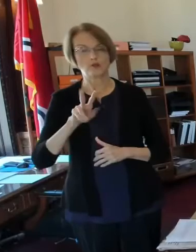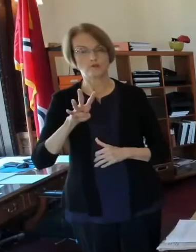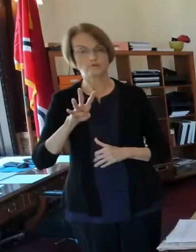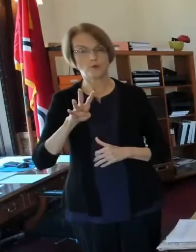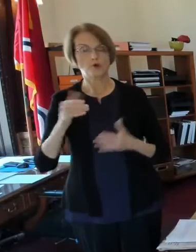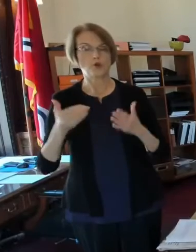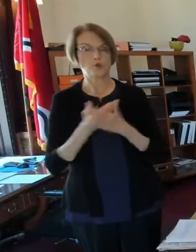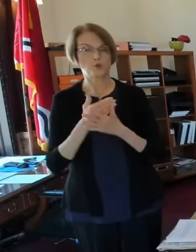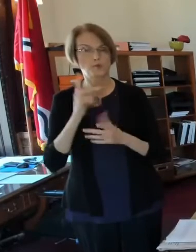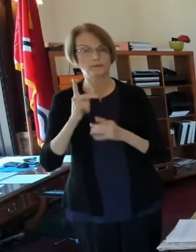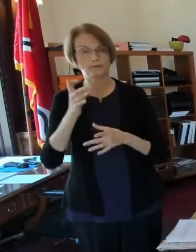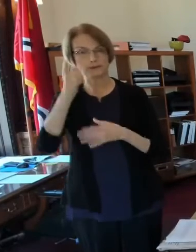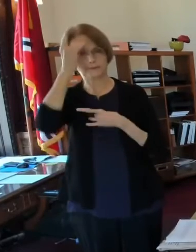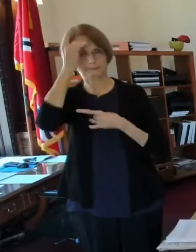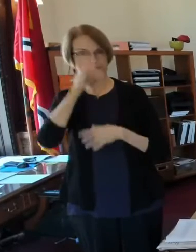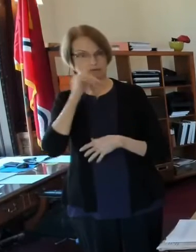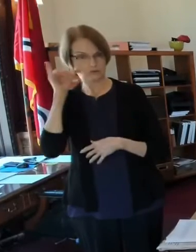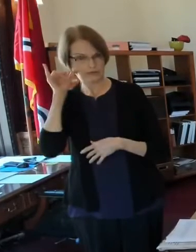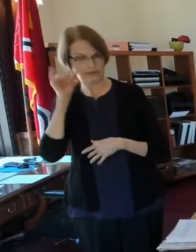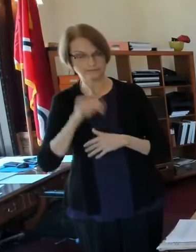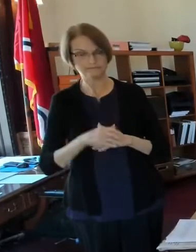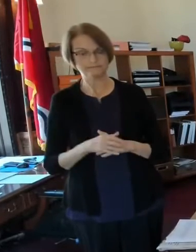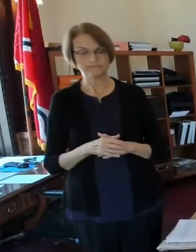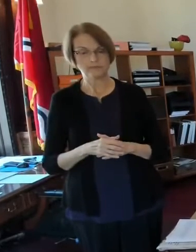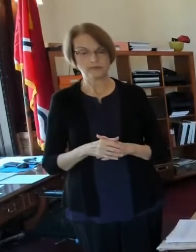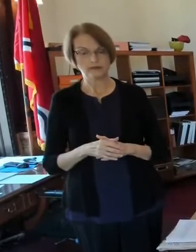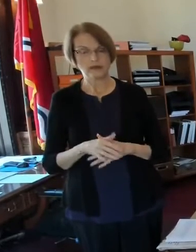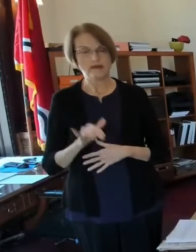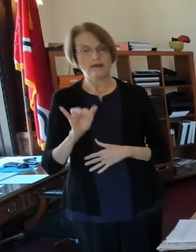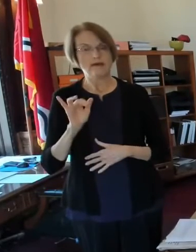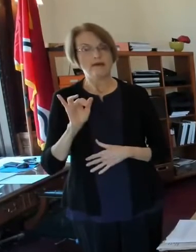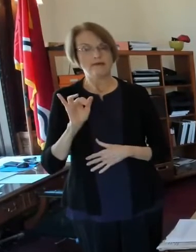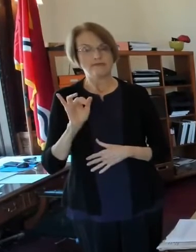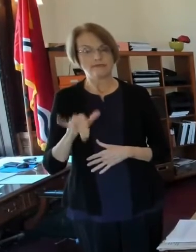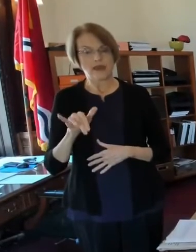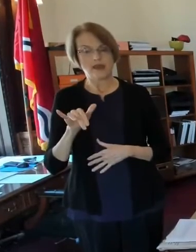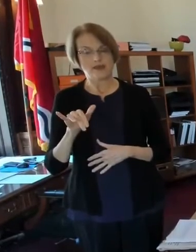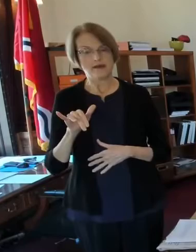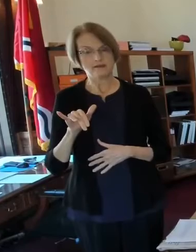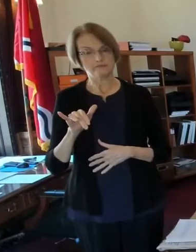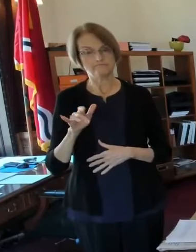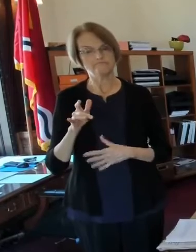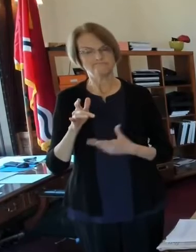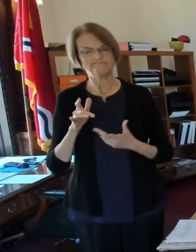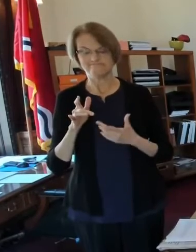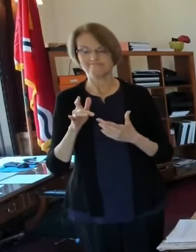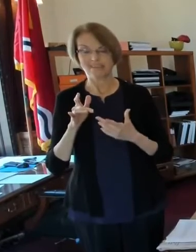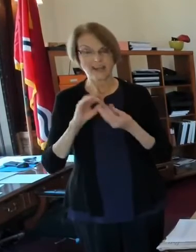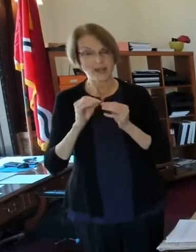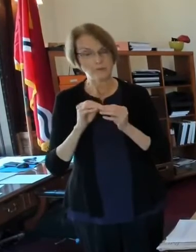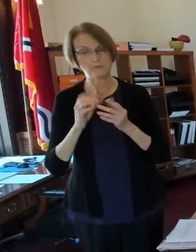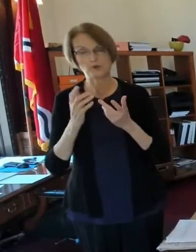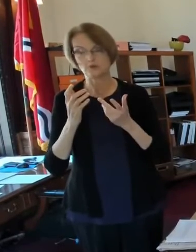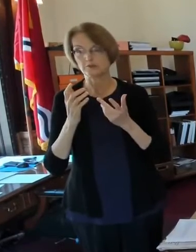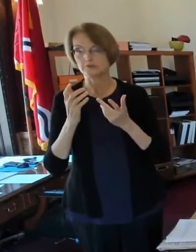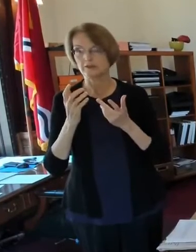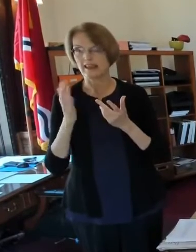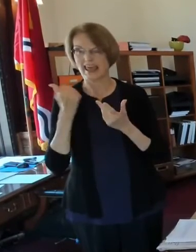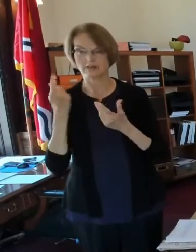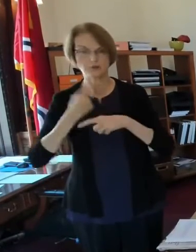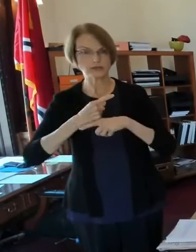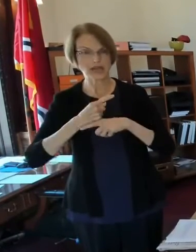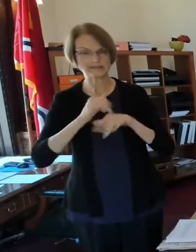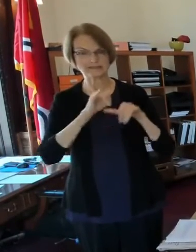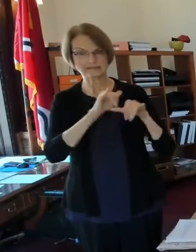cases, new cases yesterday. That is about where it's been running for the last few days. We